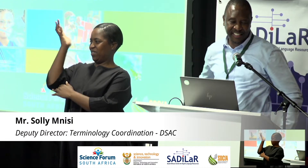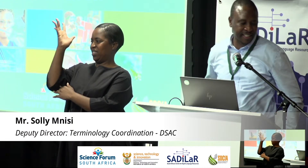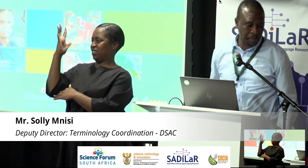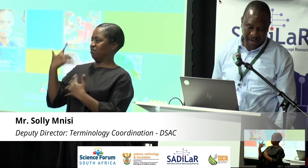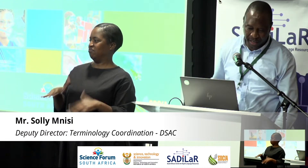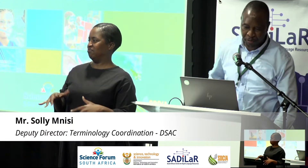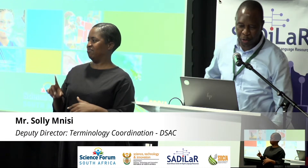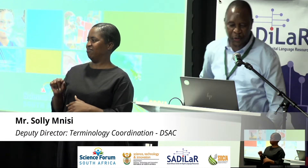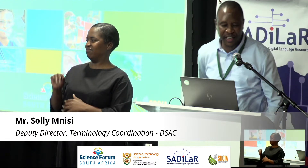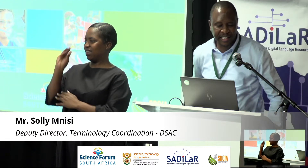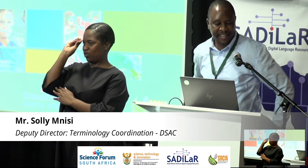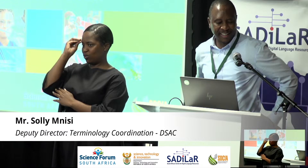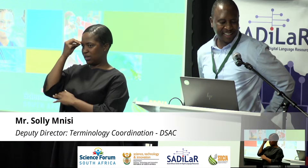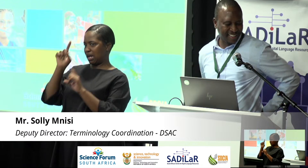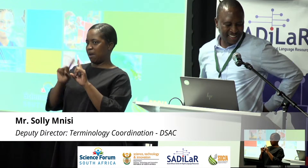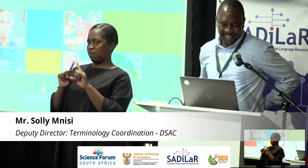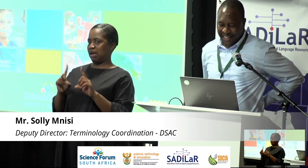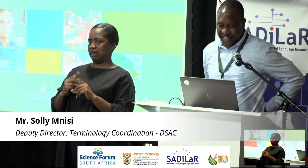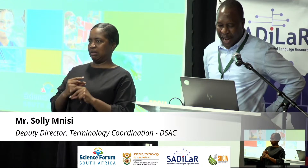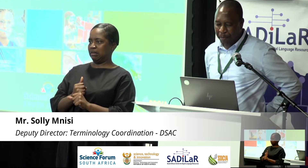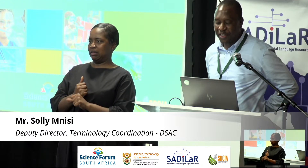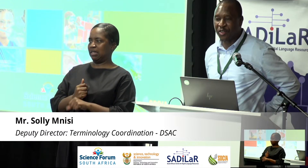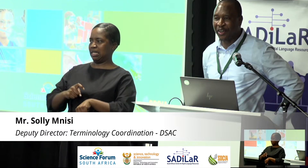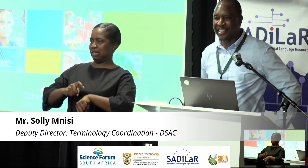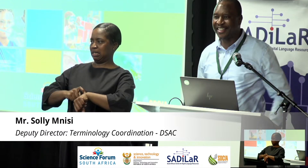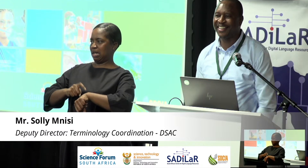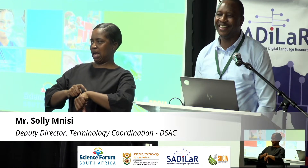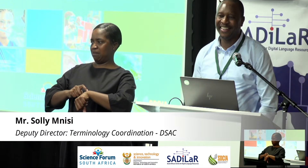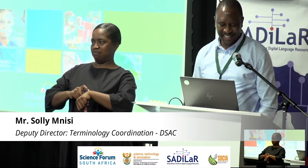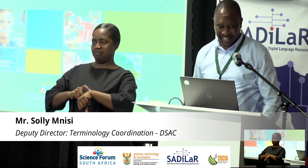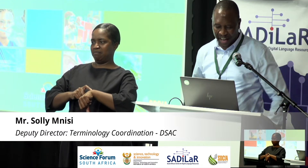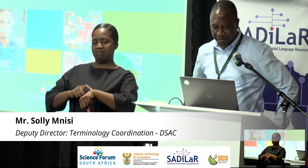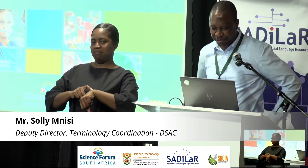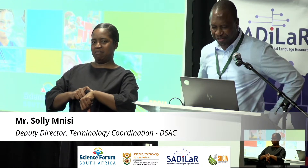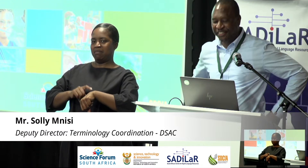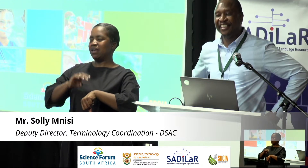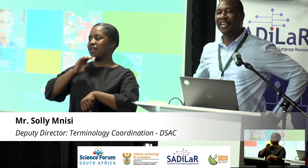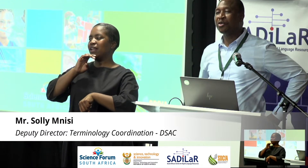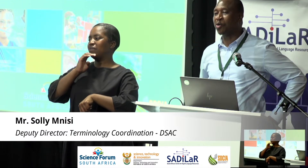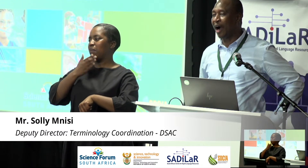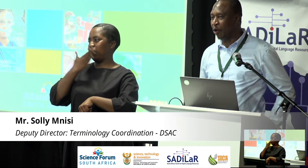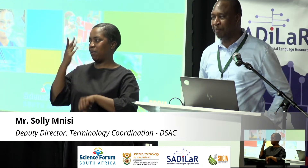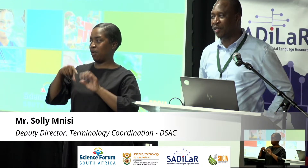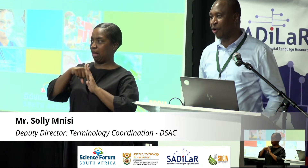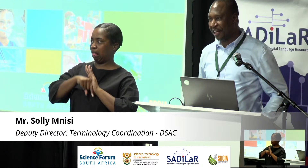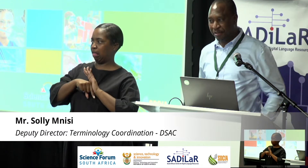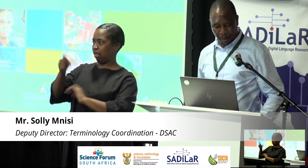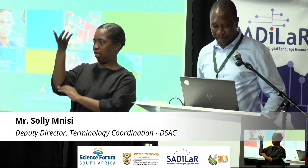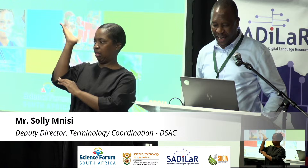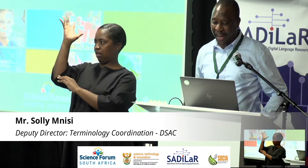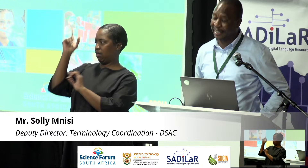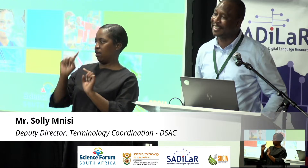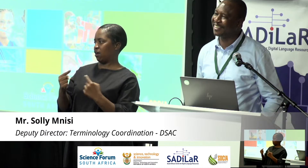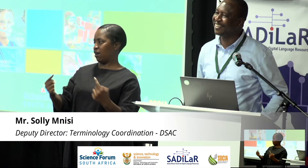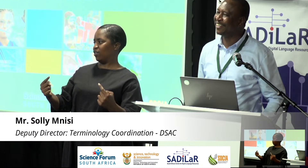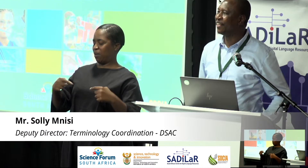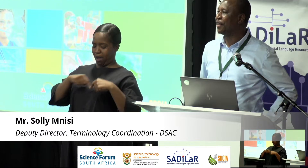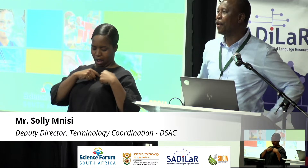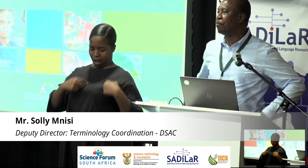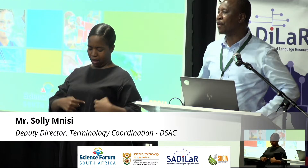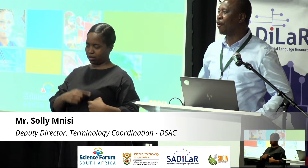very interesting, but unfortunately, the time is not enough. So I'll be talking from the